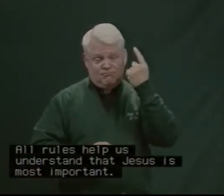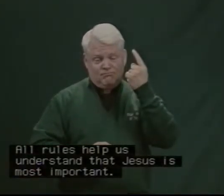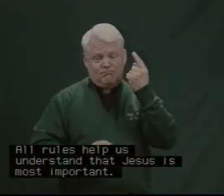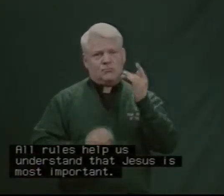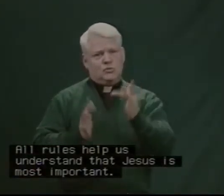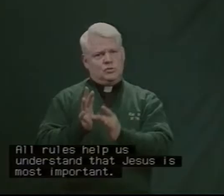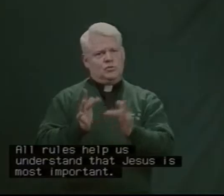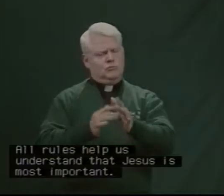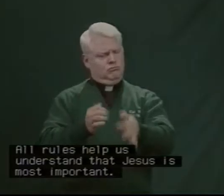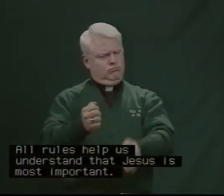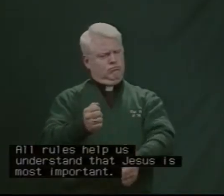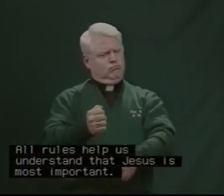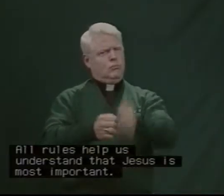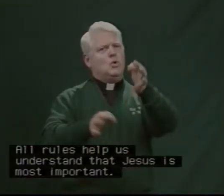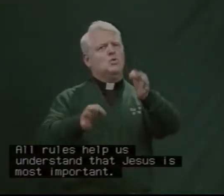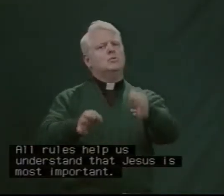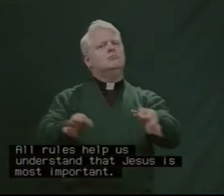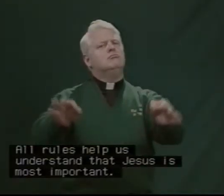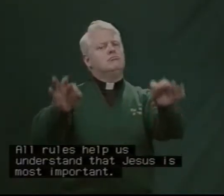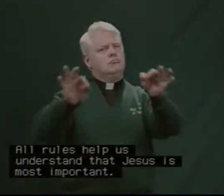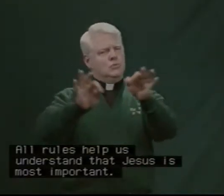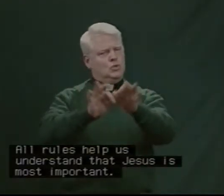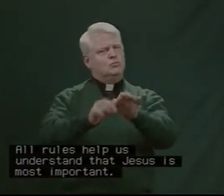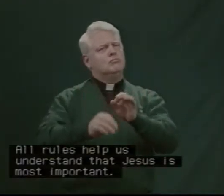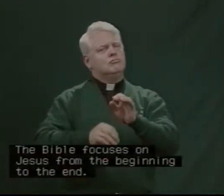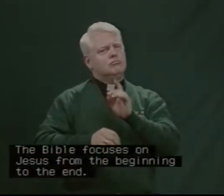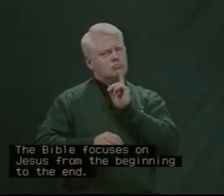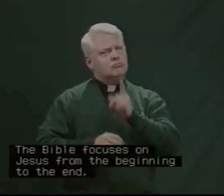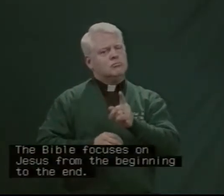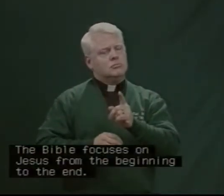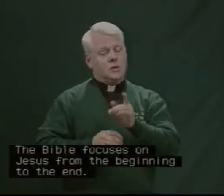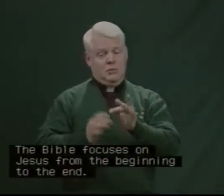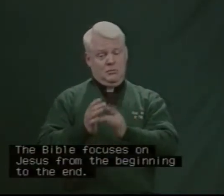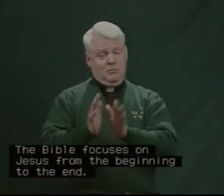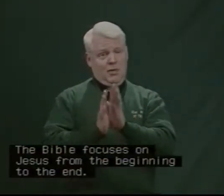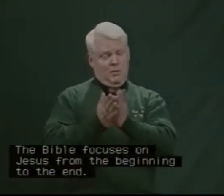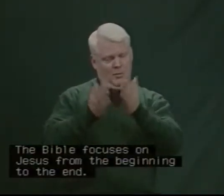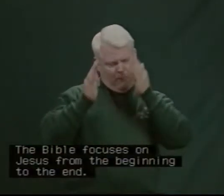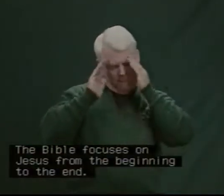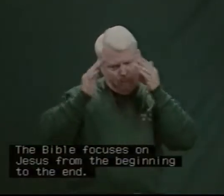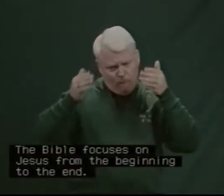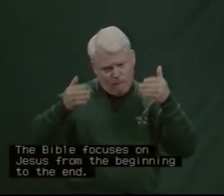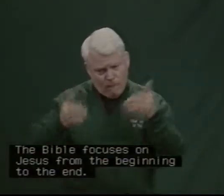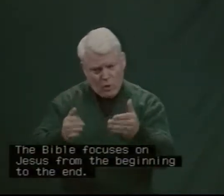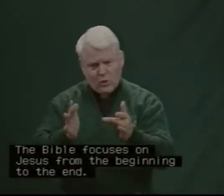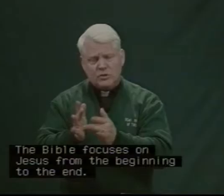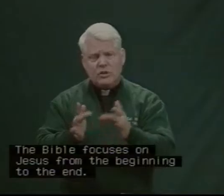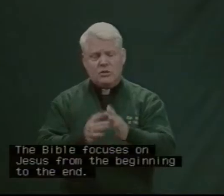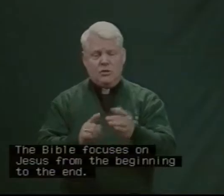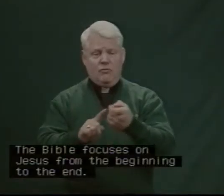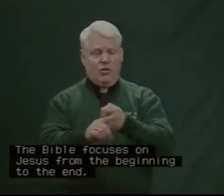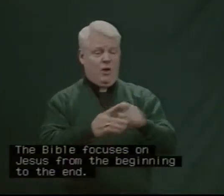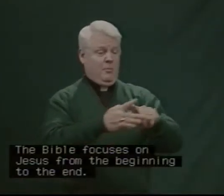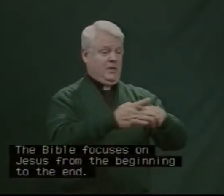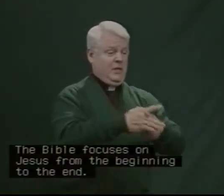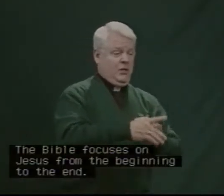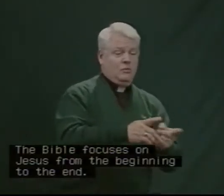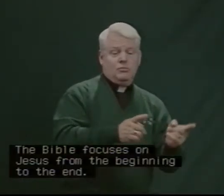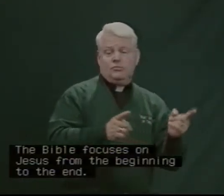understand that Jesus is most important. The Bible focuses on Jesus from the beginning